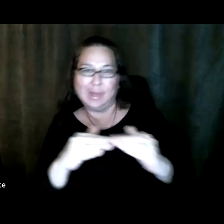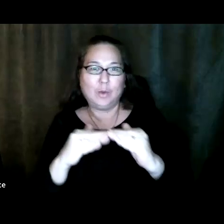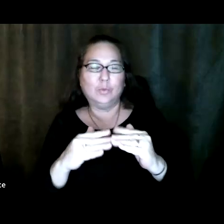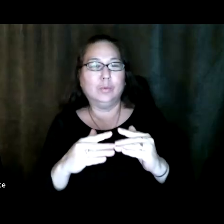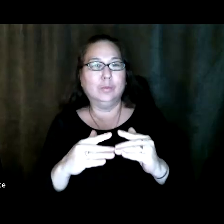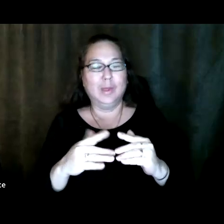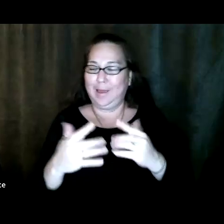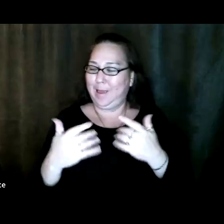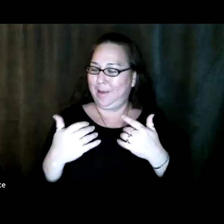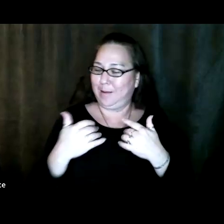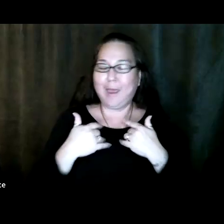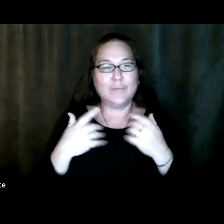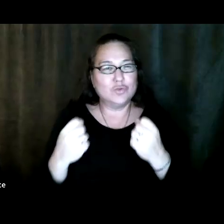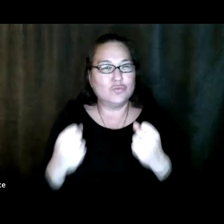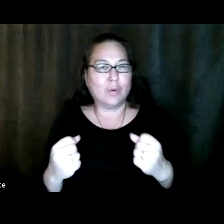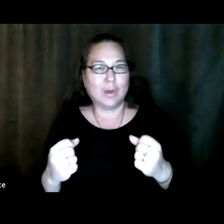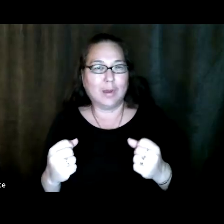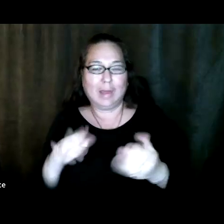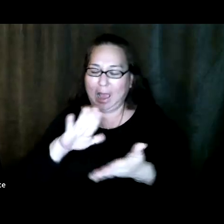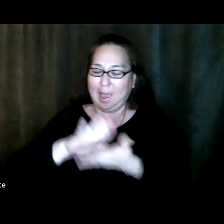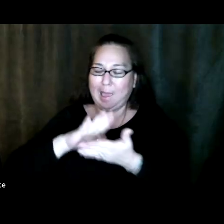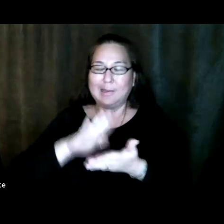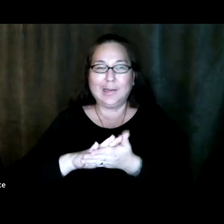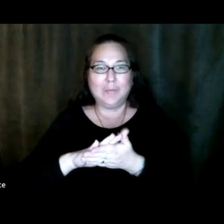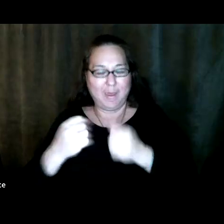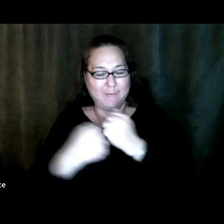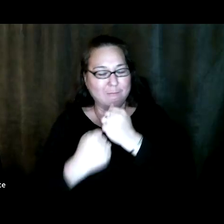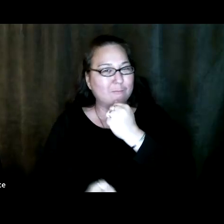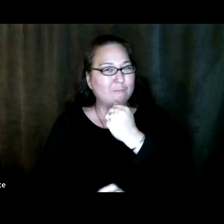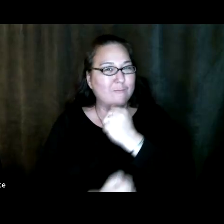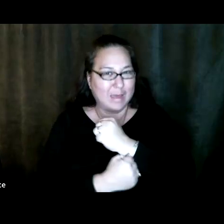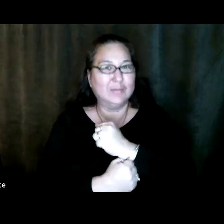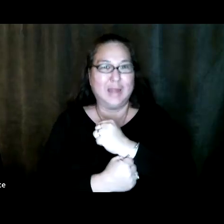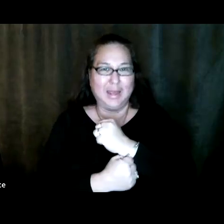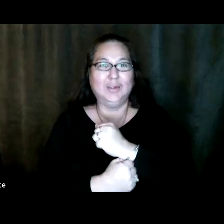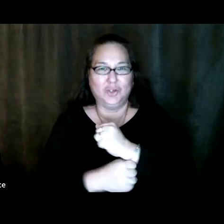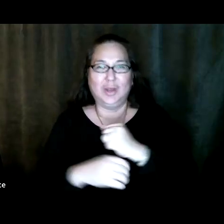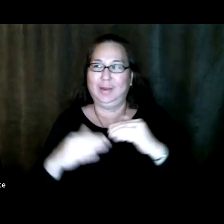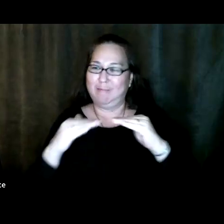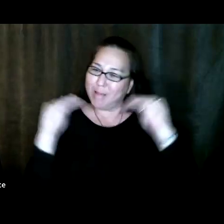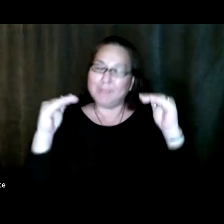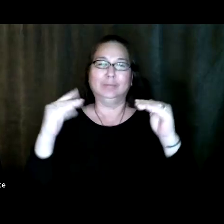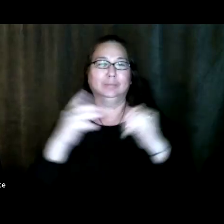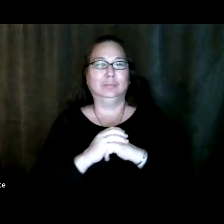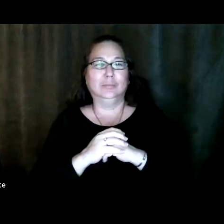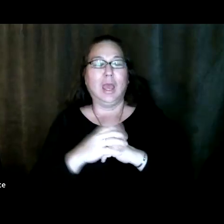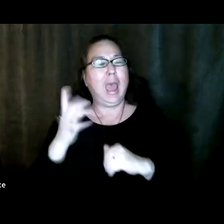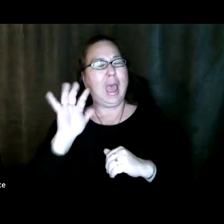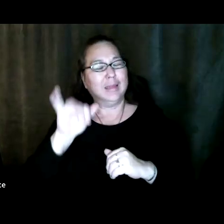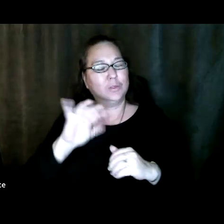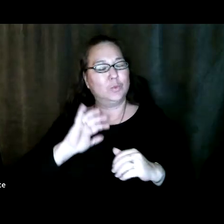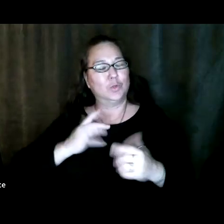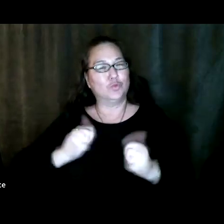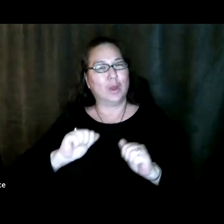a strong academic foundation and bar. And I think that's what we're really trying to strike here and be as creative